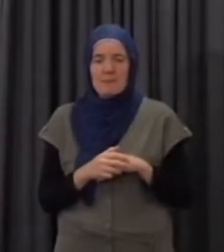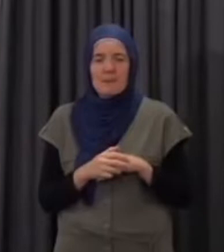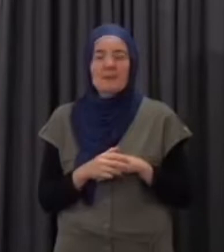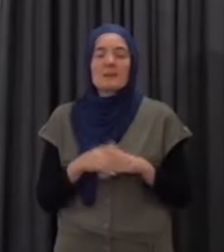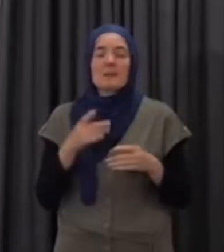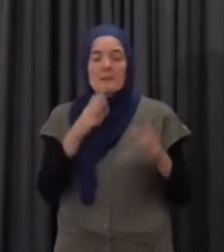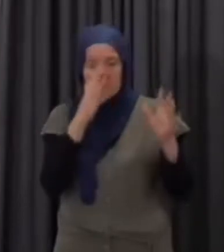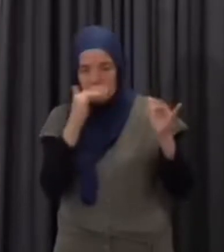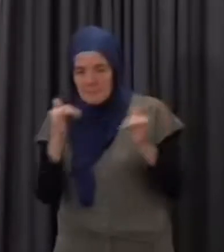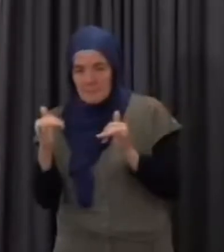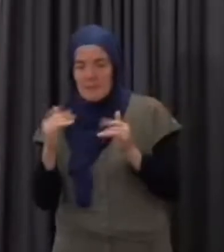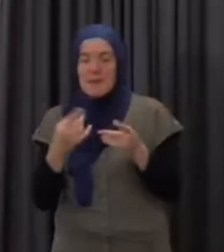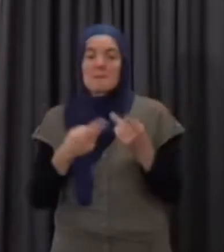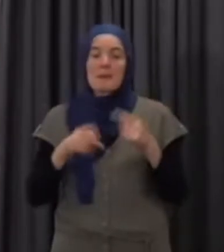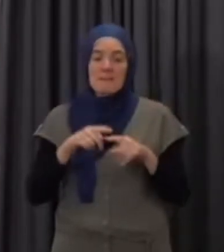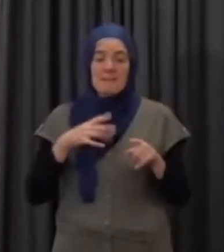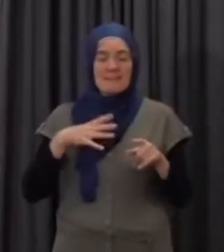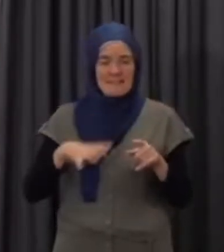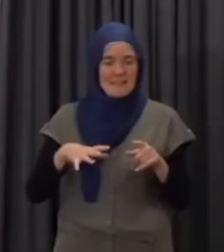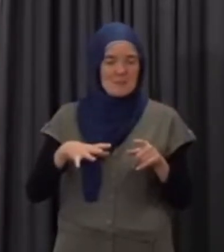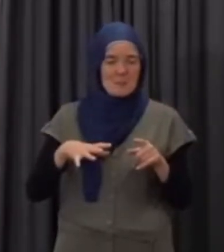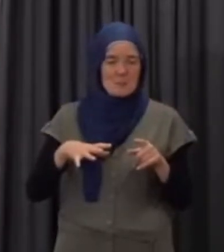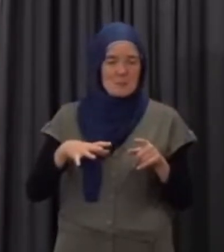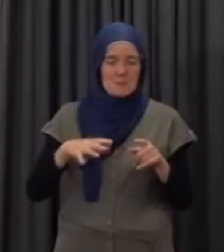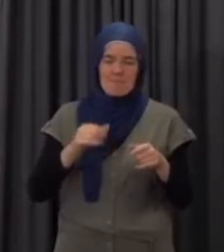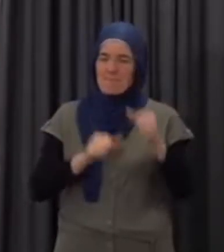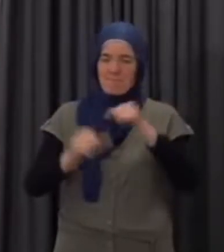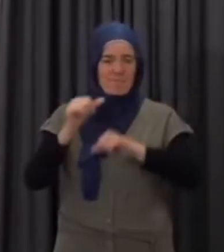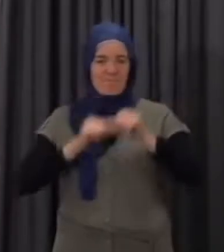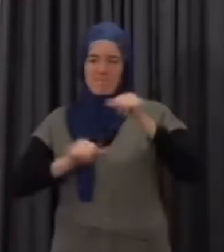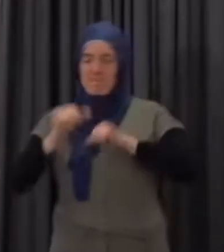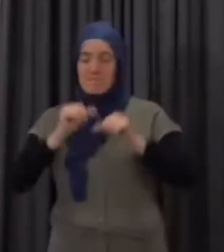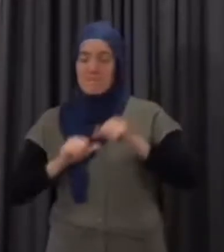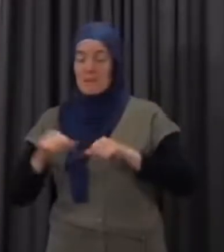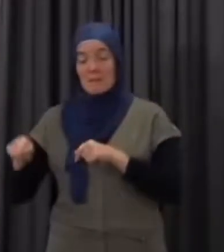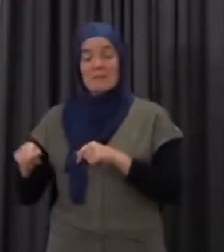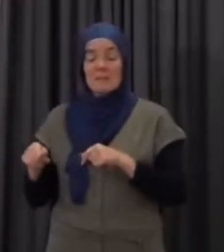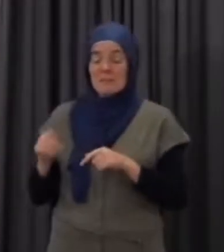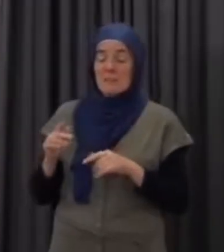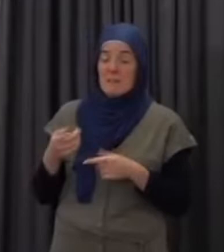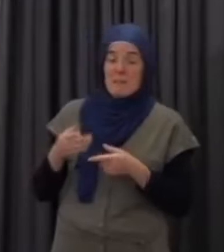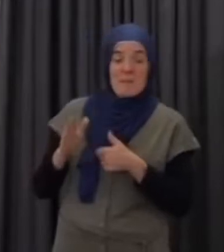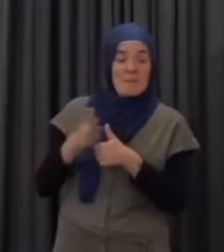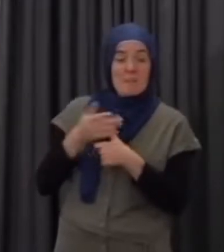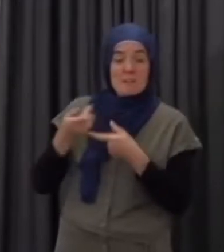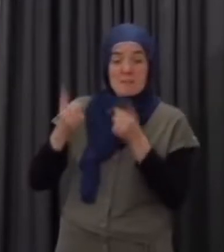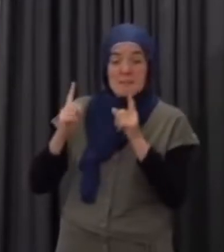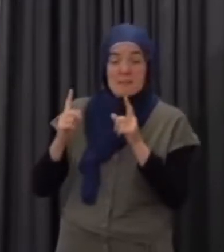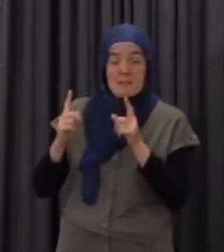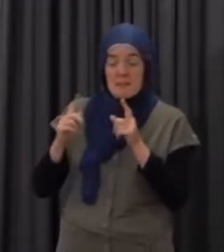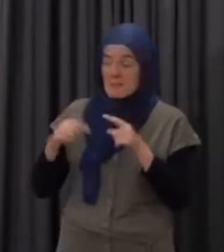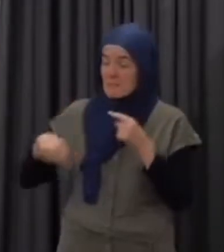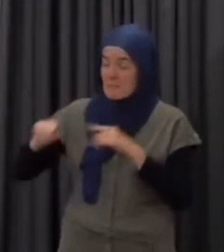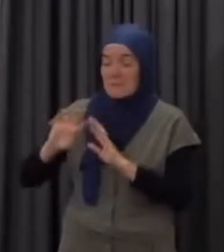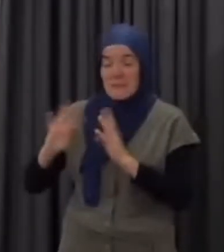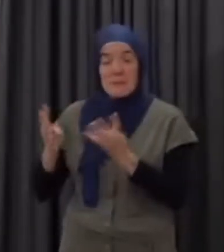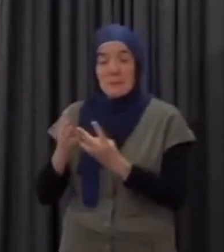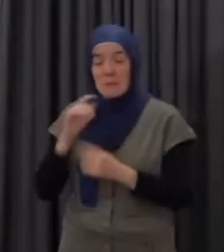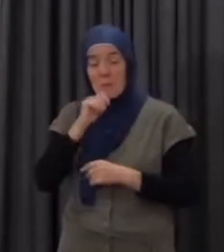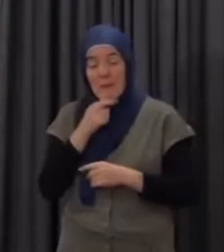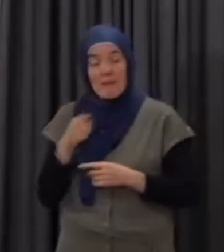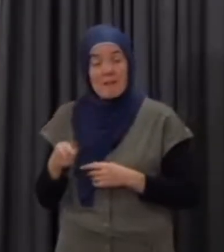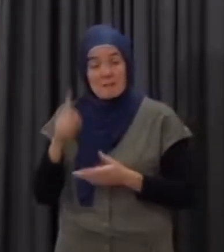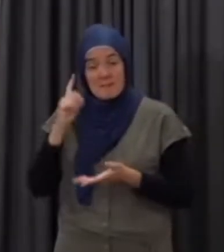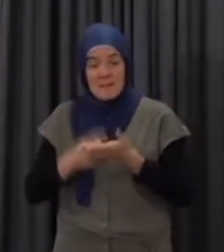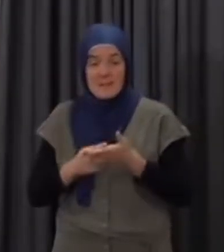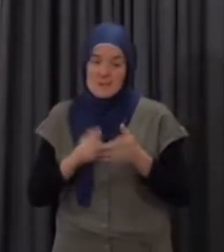First Minister and the Cabinet would be making those types of decisions as well. However, as I've outlined, it's quite clear that at least we are through that initial peak, and I